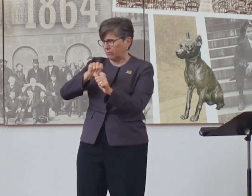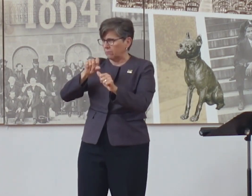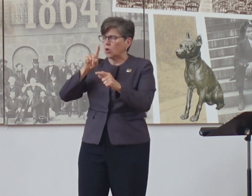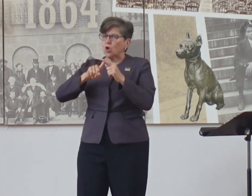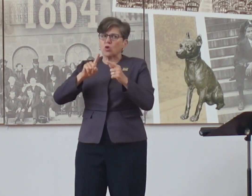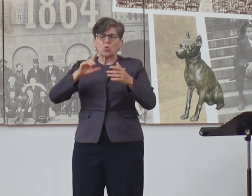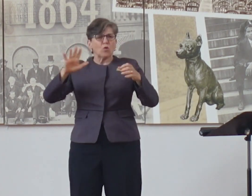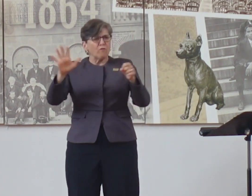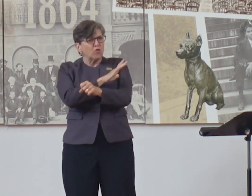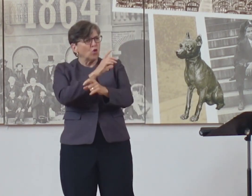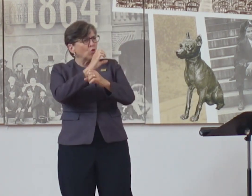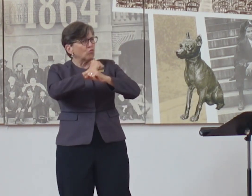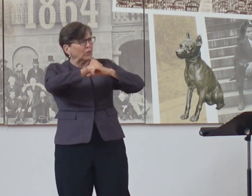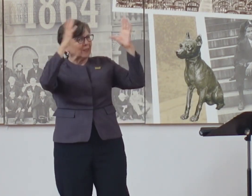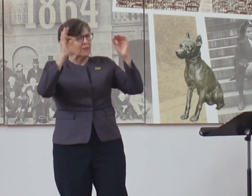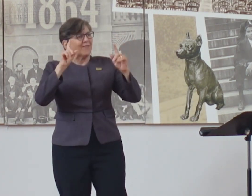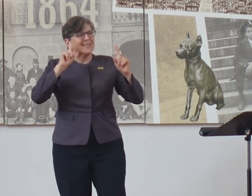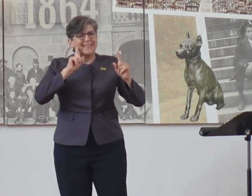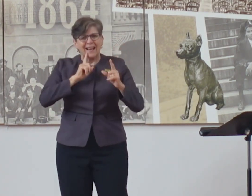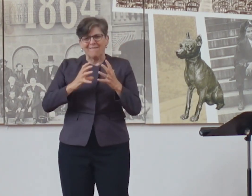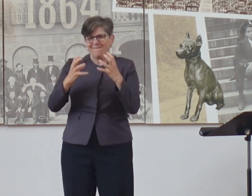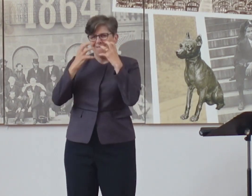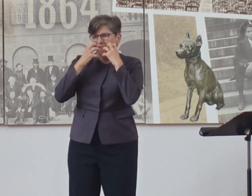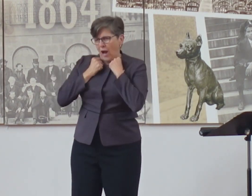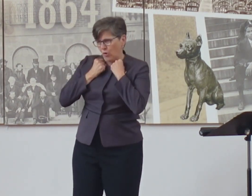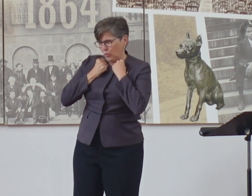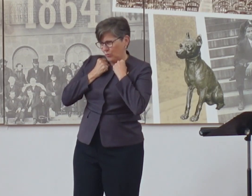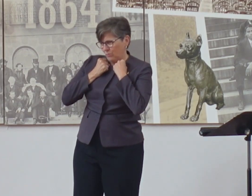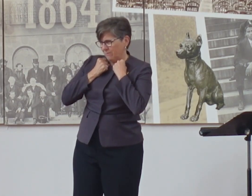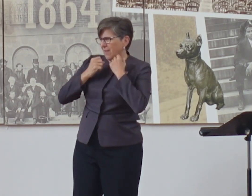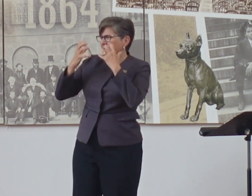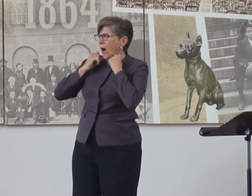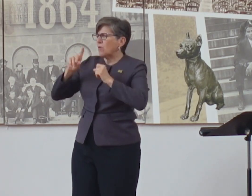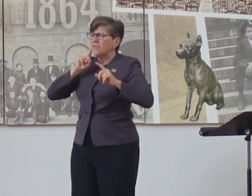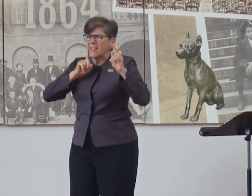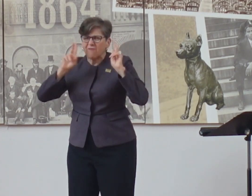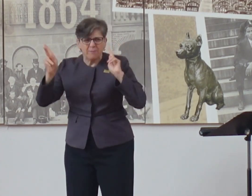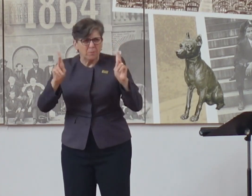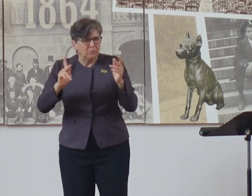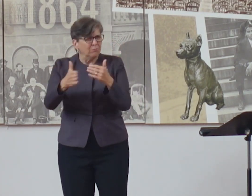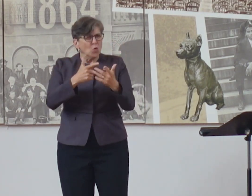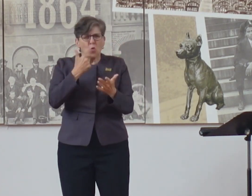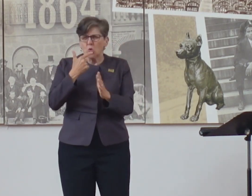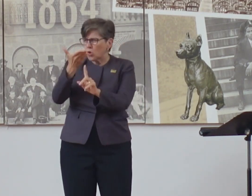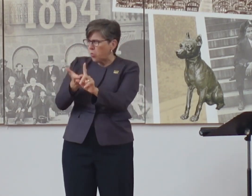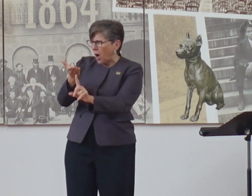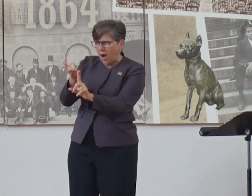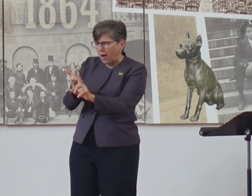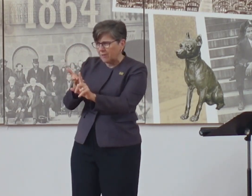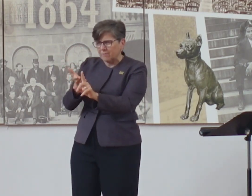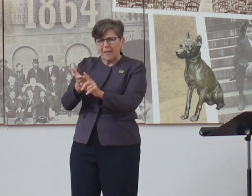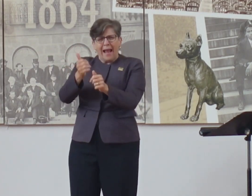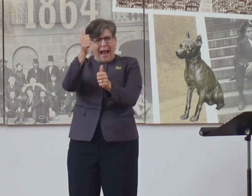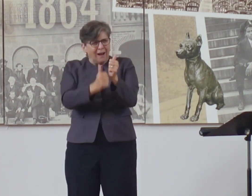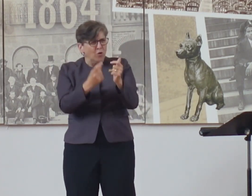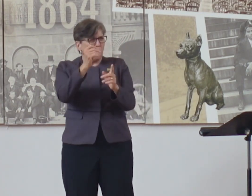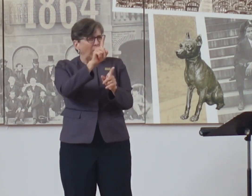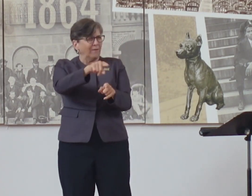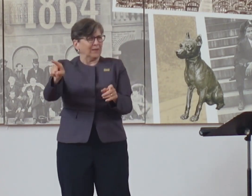at Gallaudet, our ability to be there for one another, to help us achieve our dreams, all driven by the values that we as deaf people have. No matter